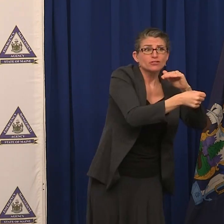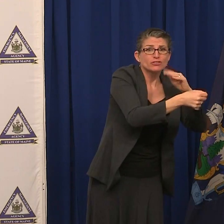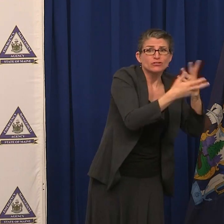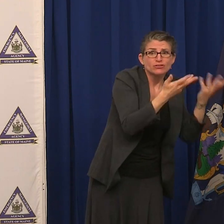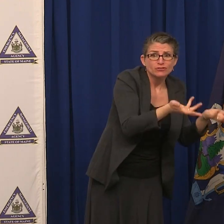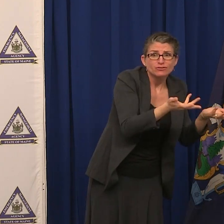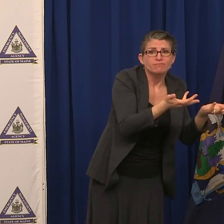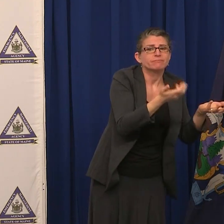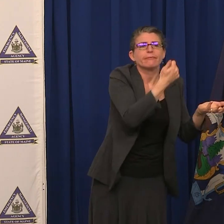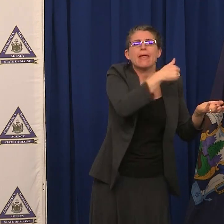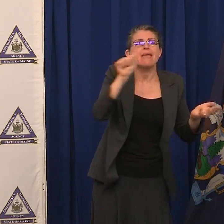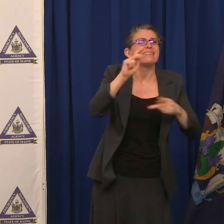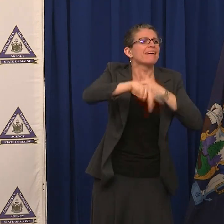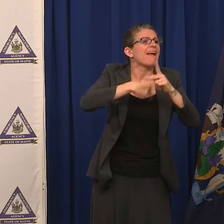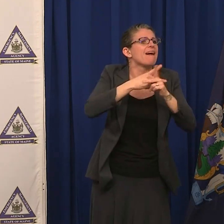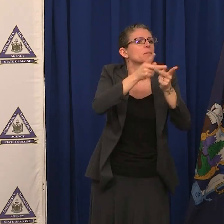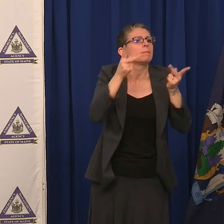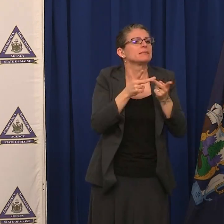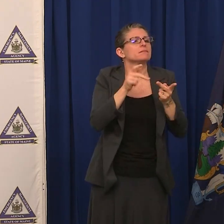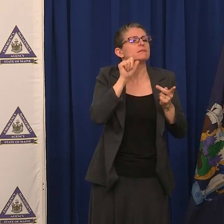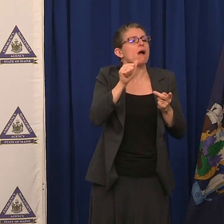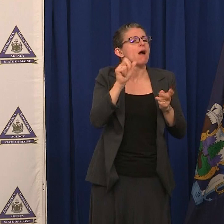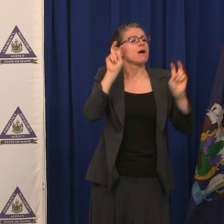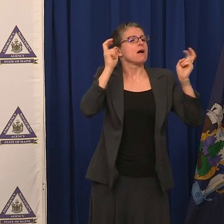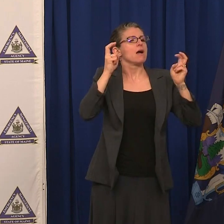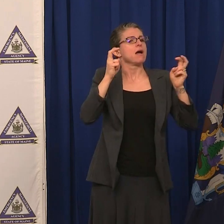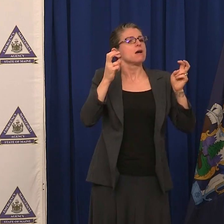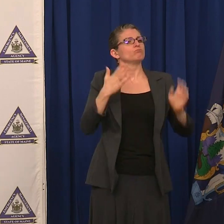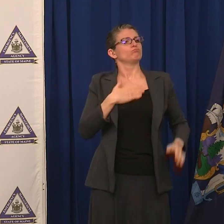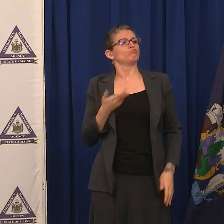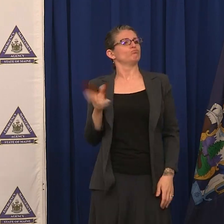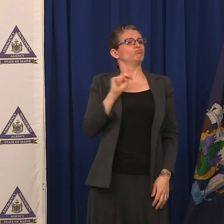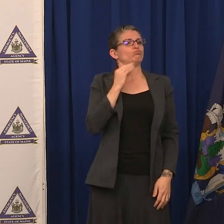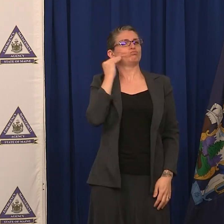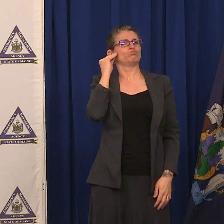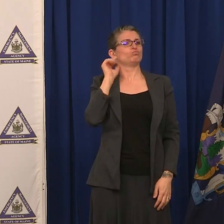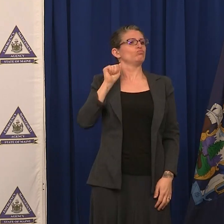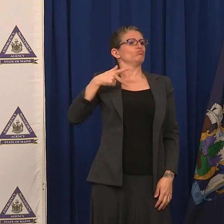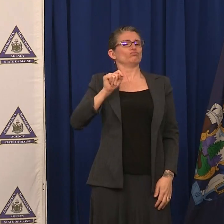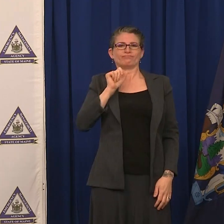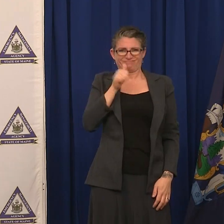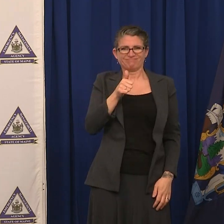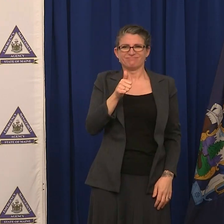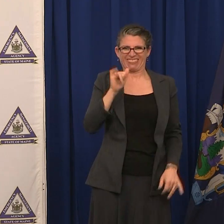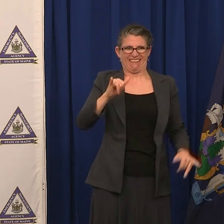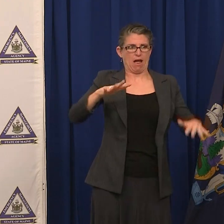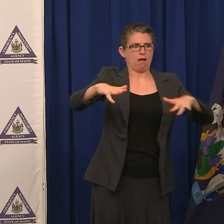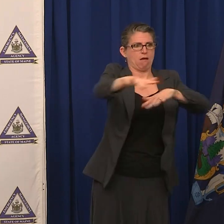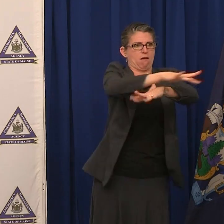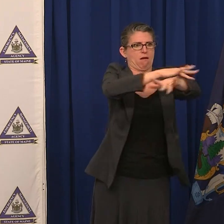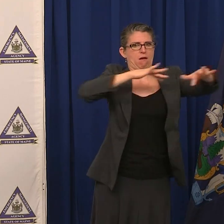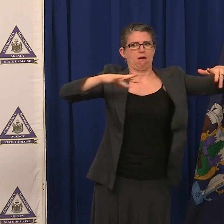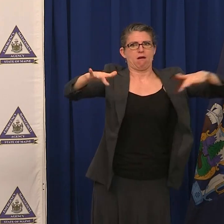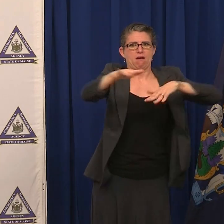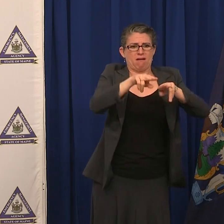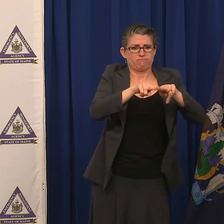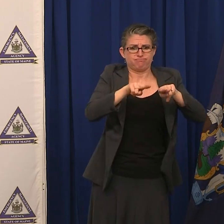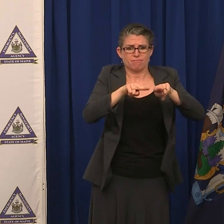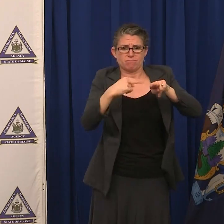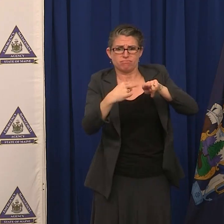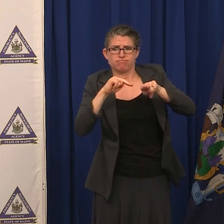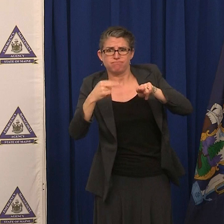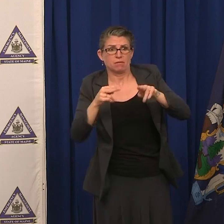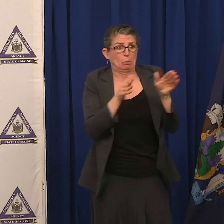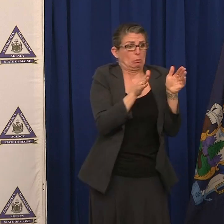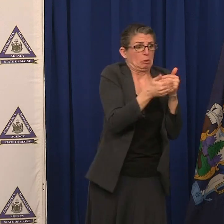high numbers of people may live together, particularly in close quarters. Recent data